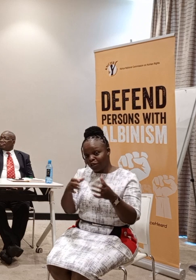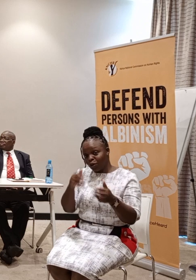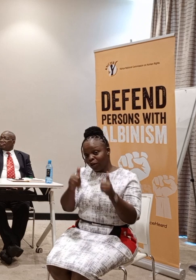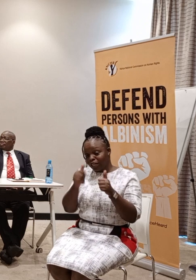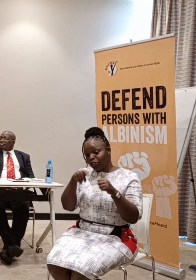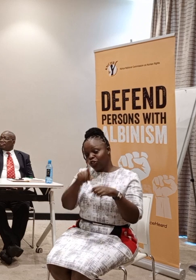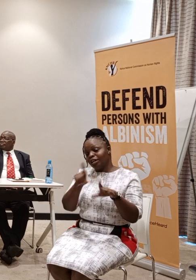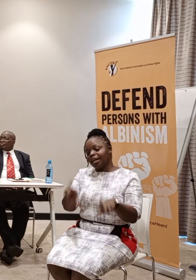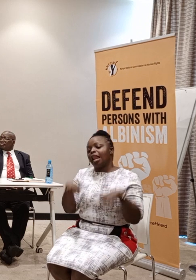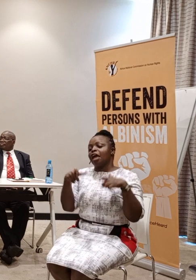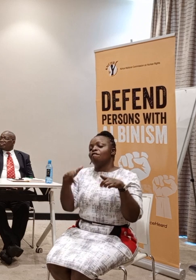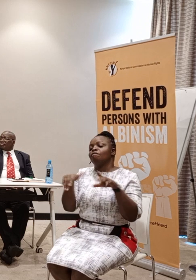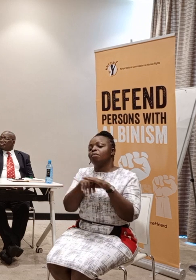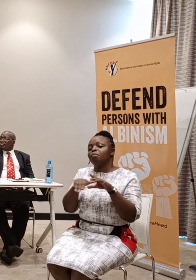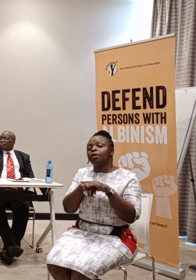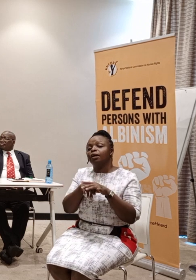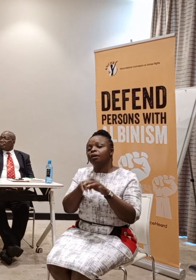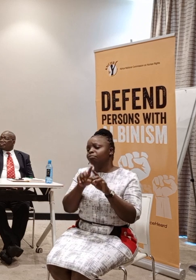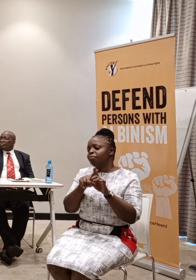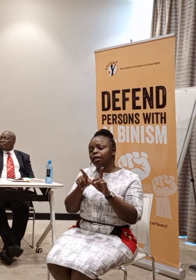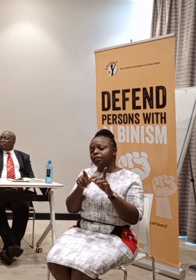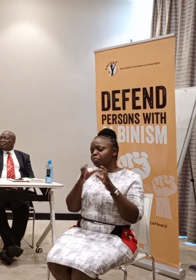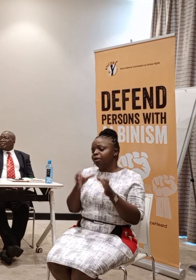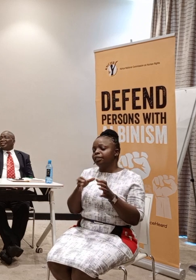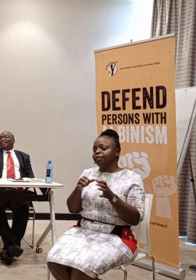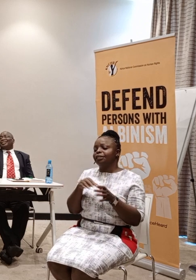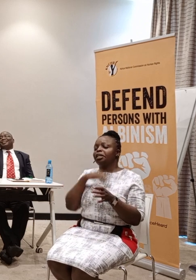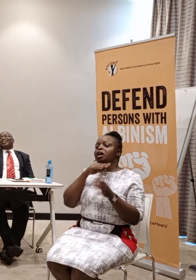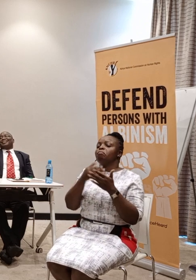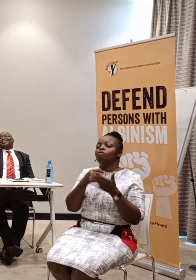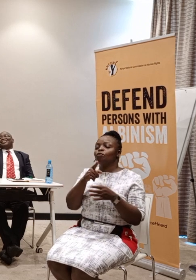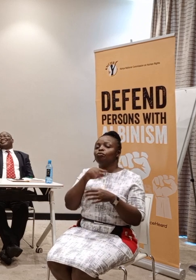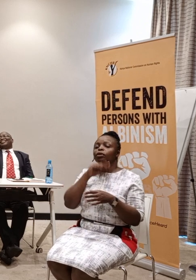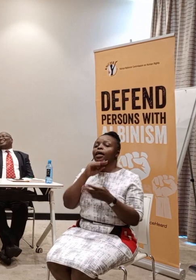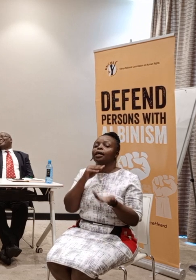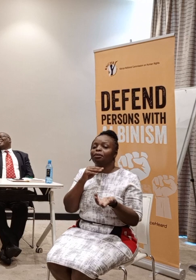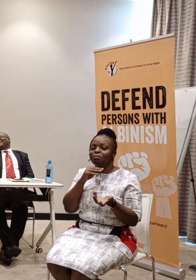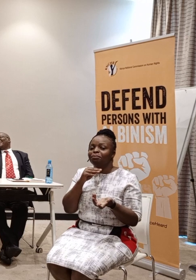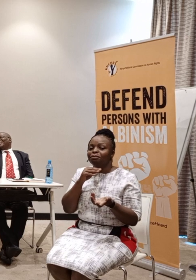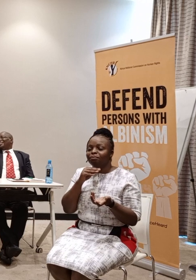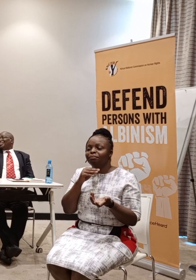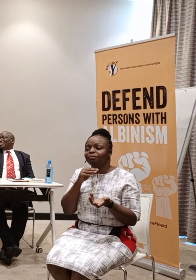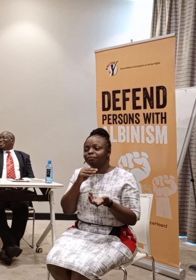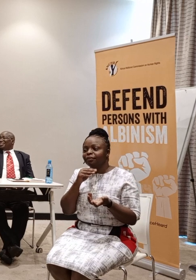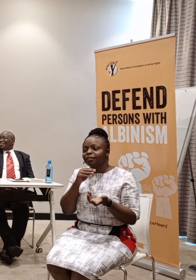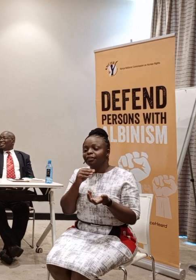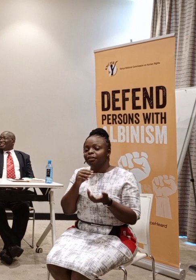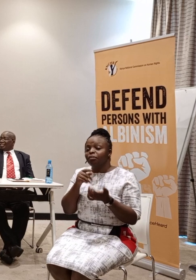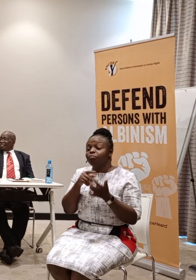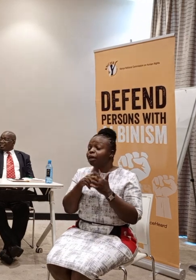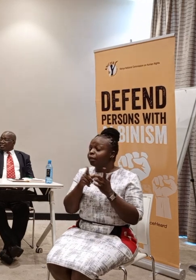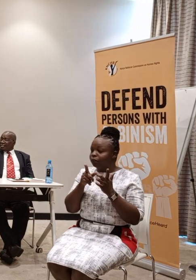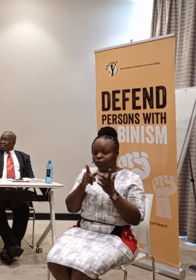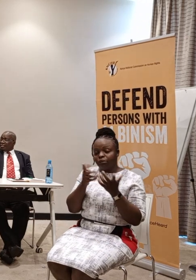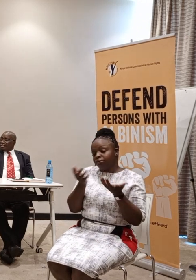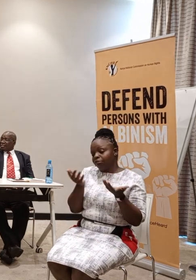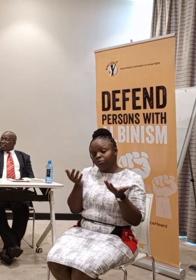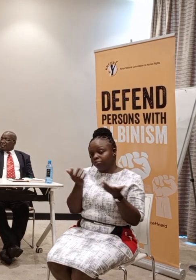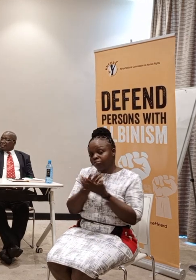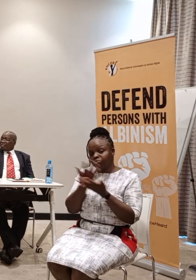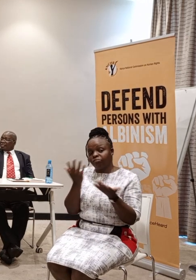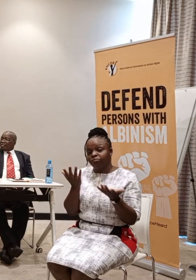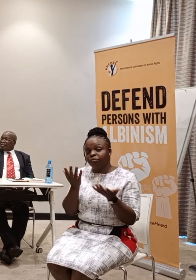are a life member, only that the party dies before you die. or you move on. It was very strange. Eh?